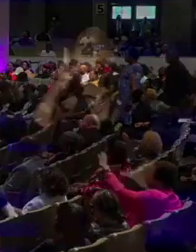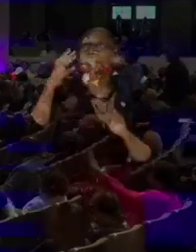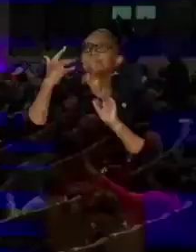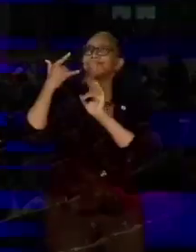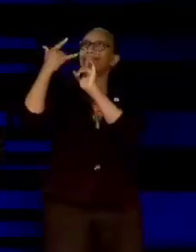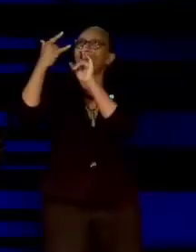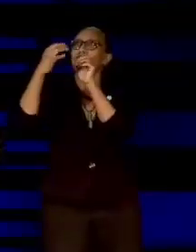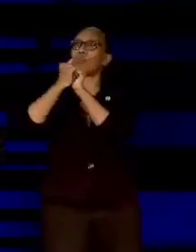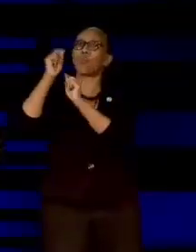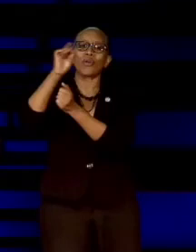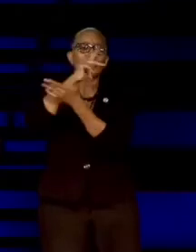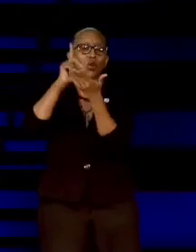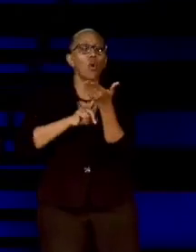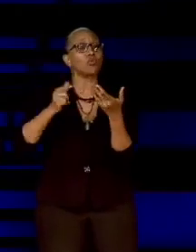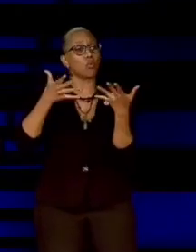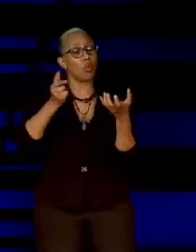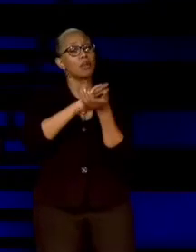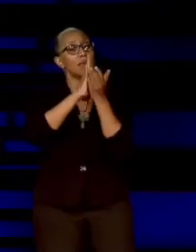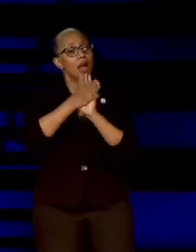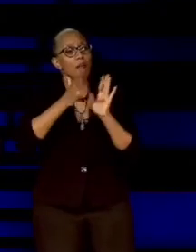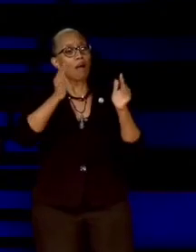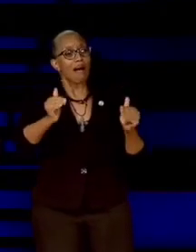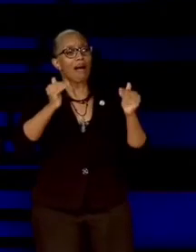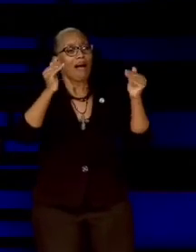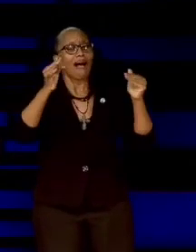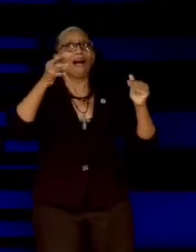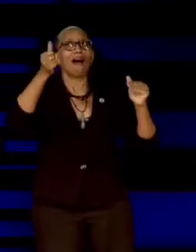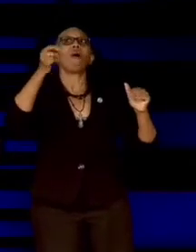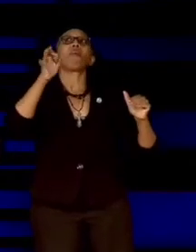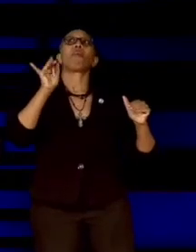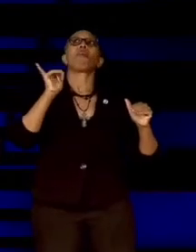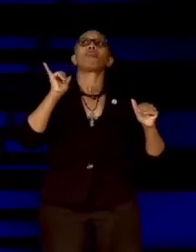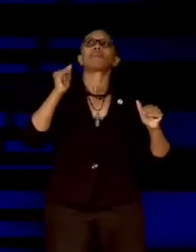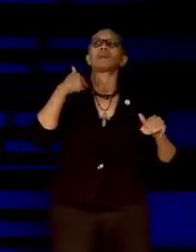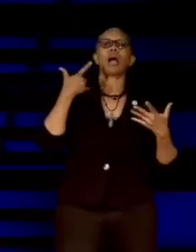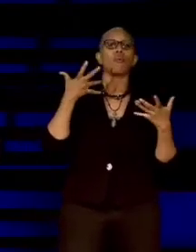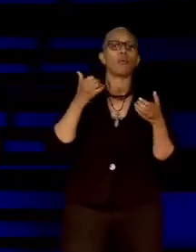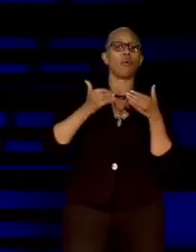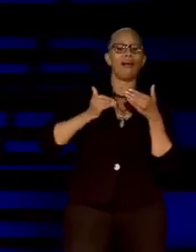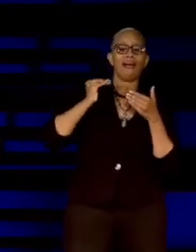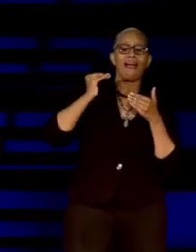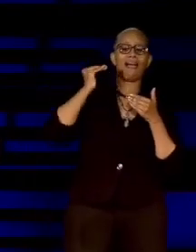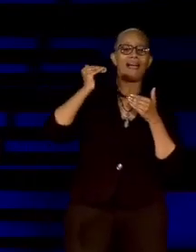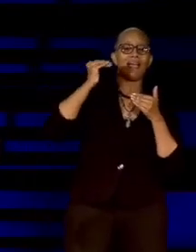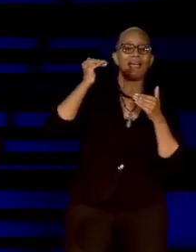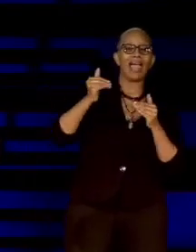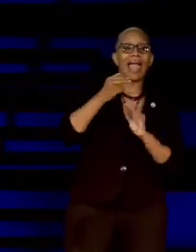the Lord. You want to get hired again? I'm saying, watch it here. I did not say